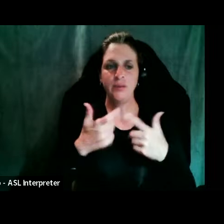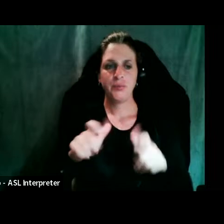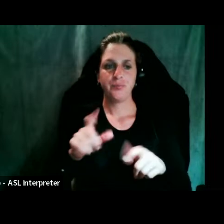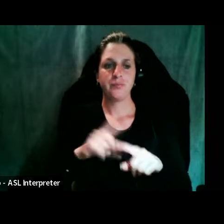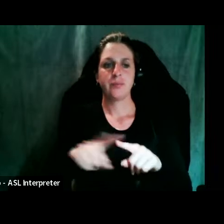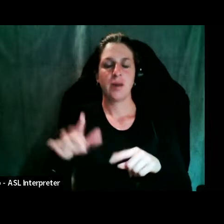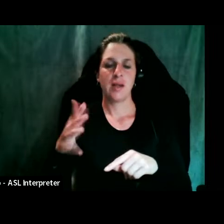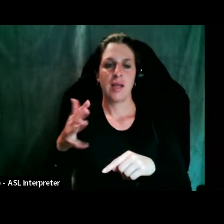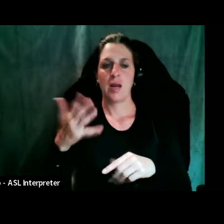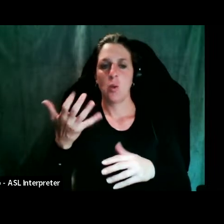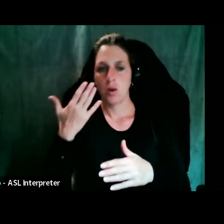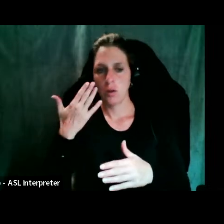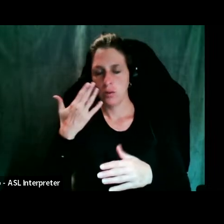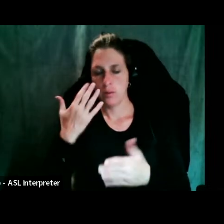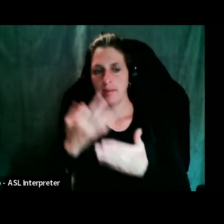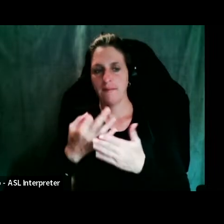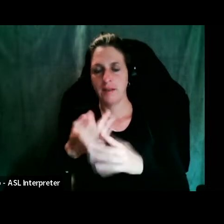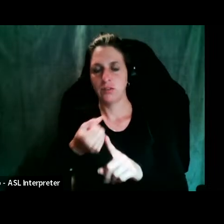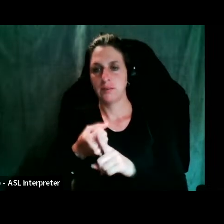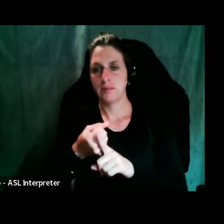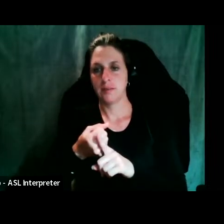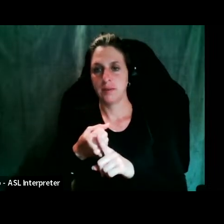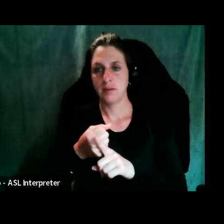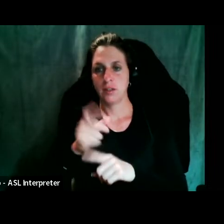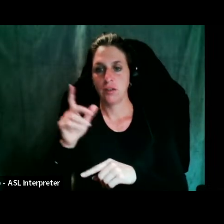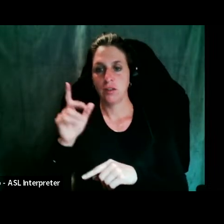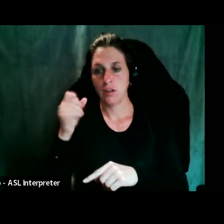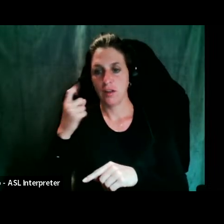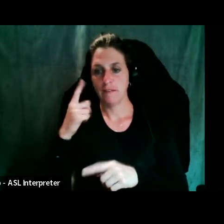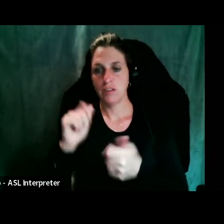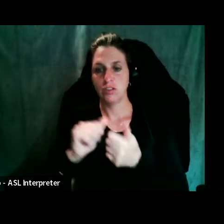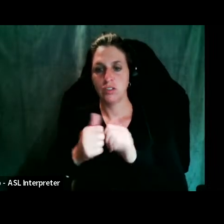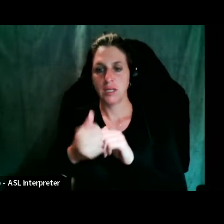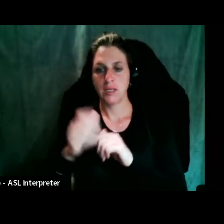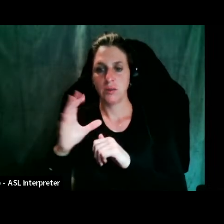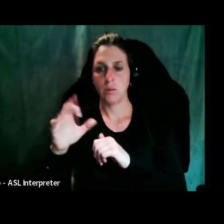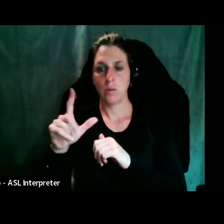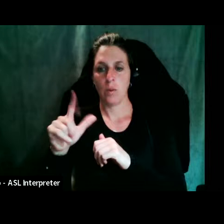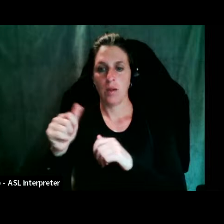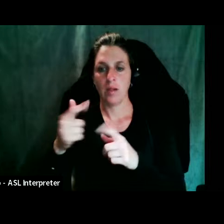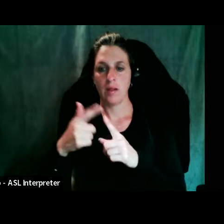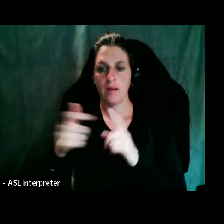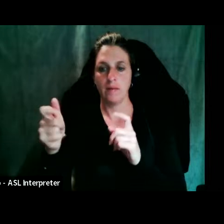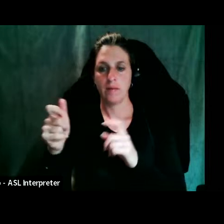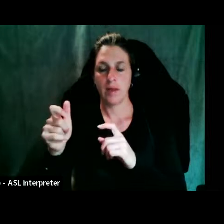the financial impact of it. The governor changed his COLA from a piddly